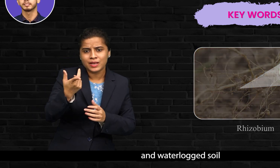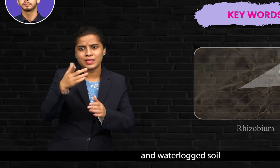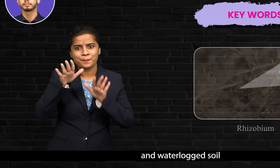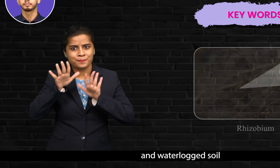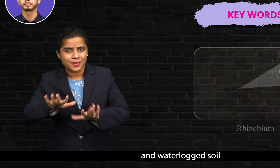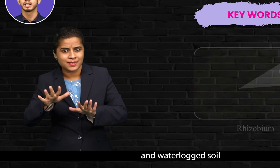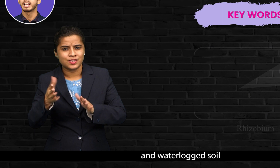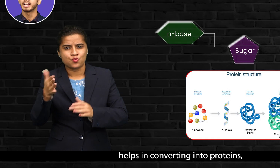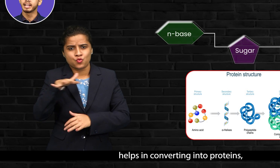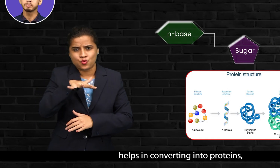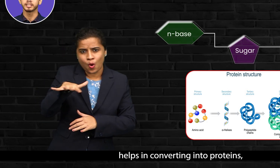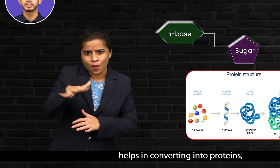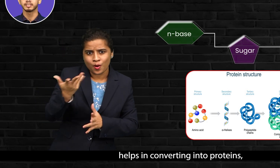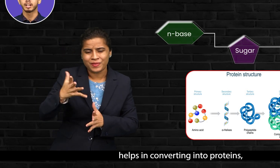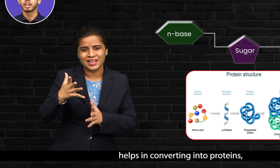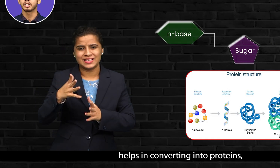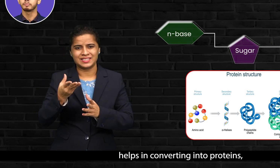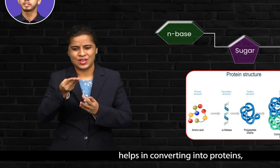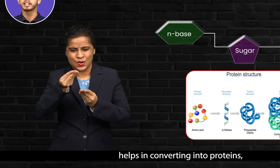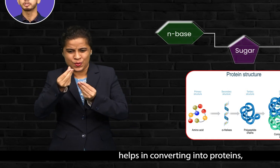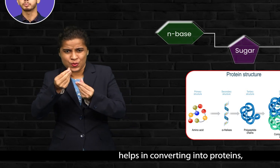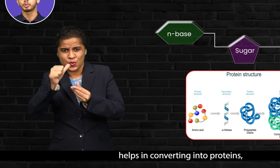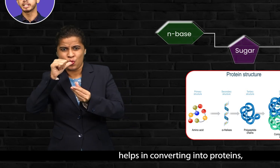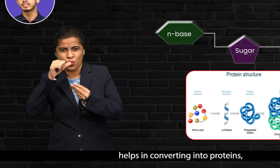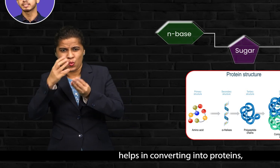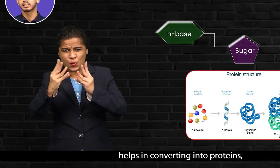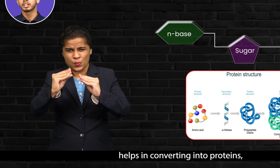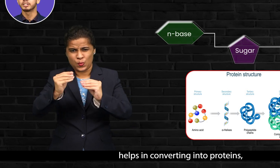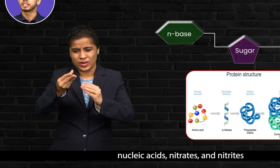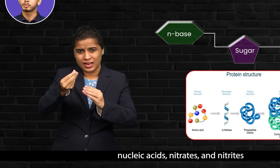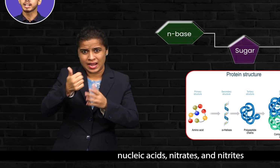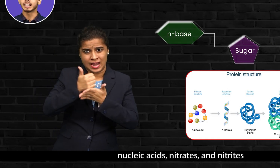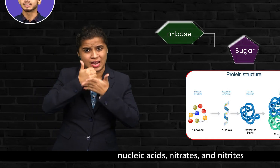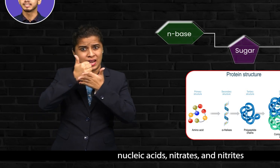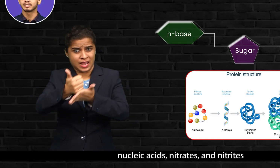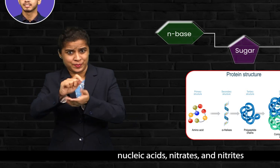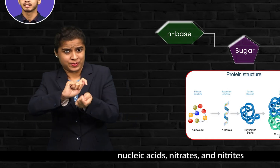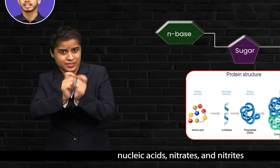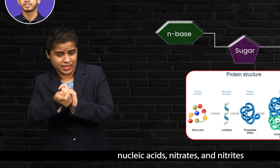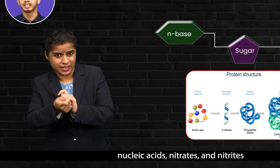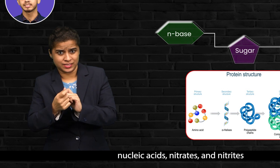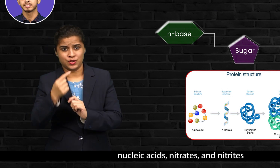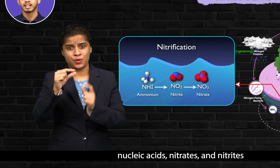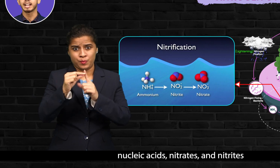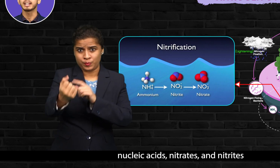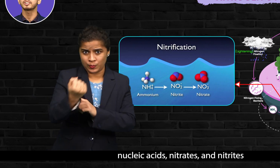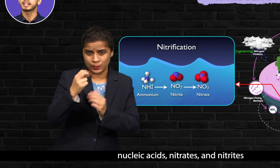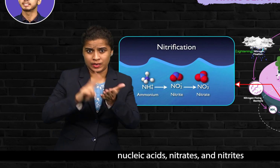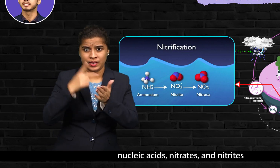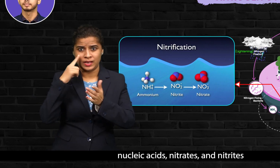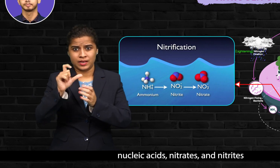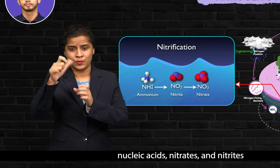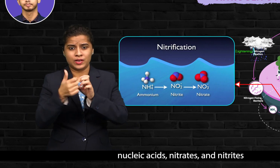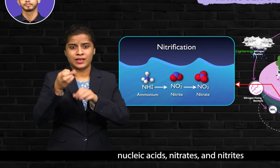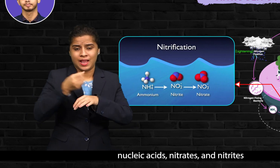soil helps in converting into proteins, nucleic acids, nitrates and